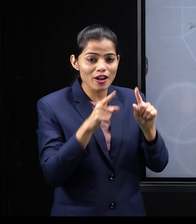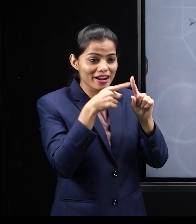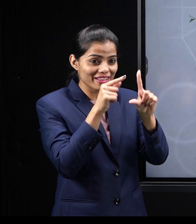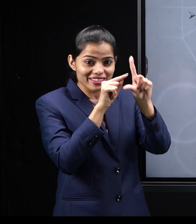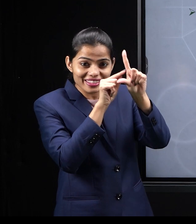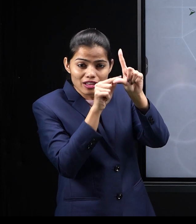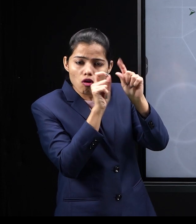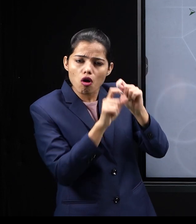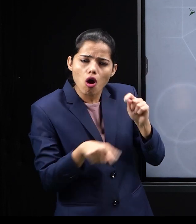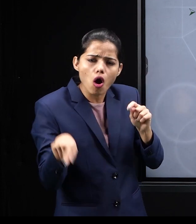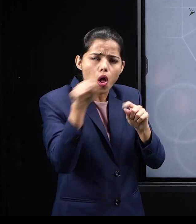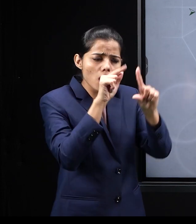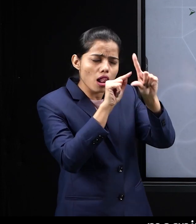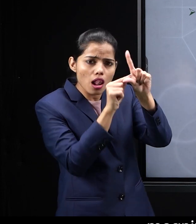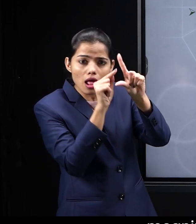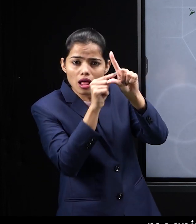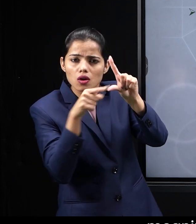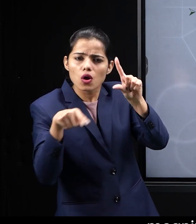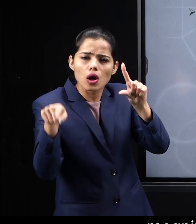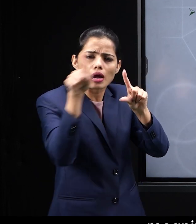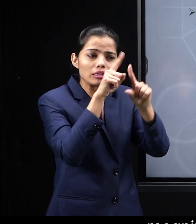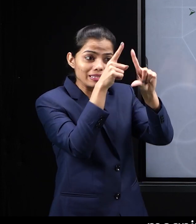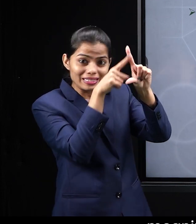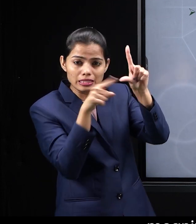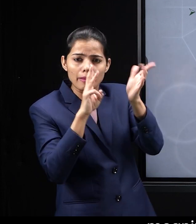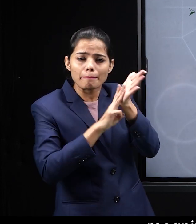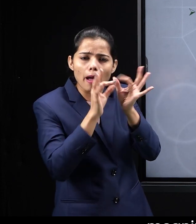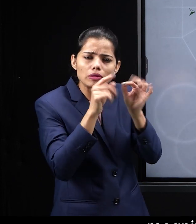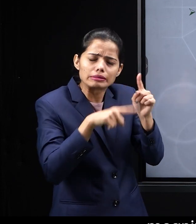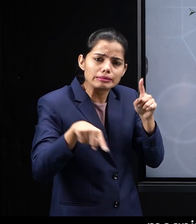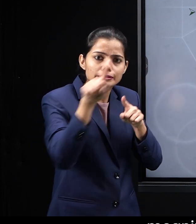All angles are acute, meaning they are less than 90 degrees.